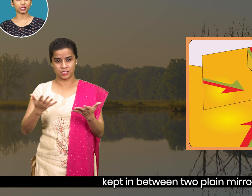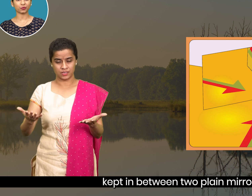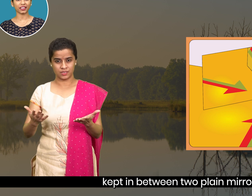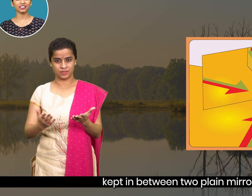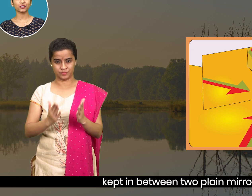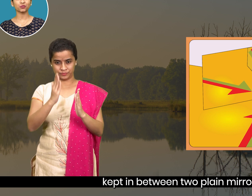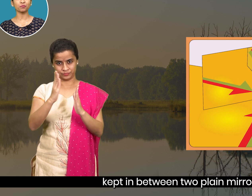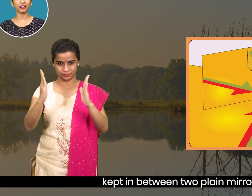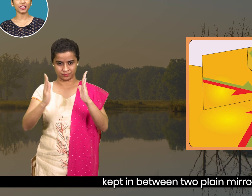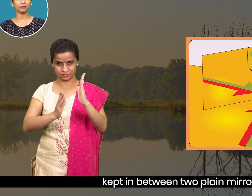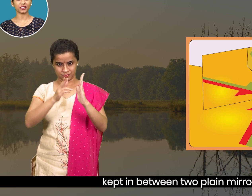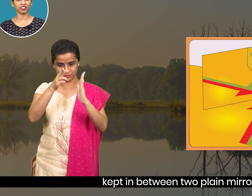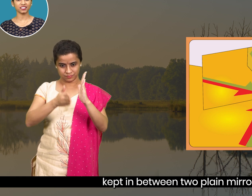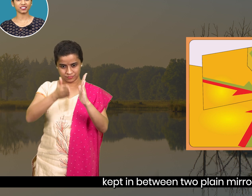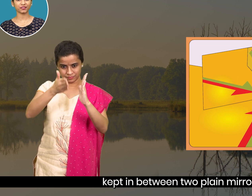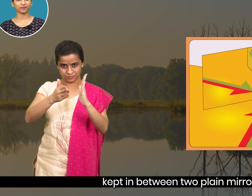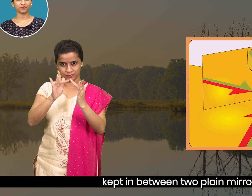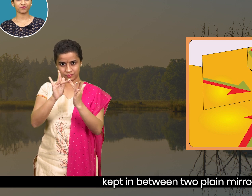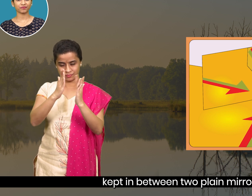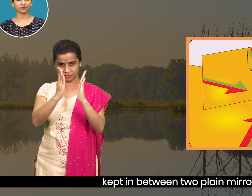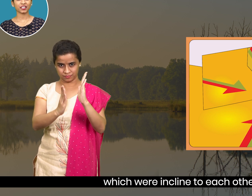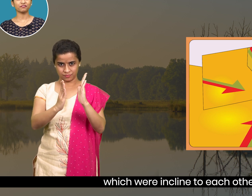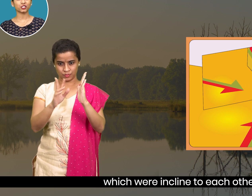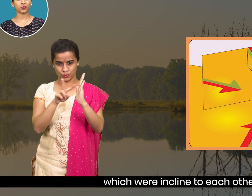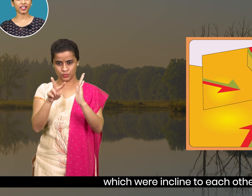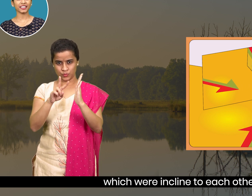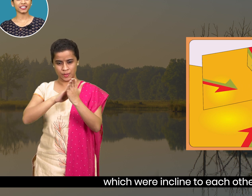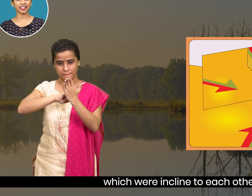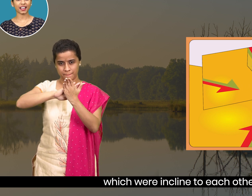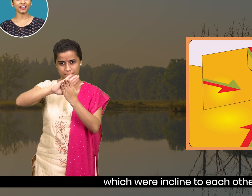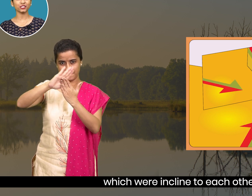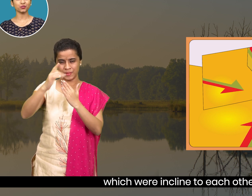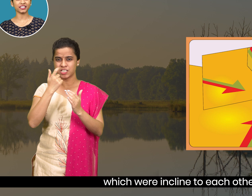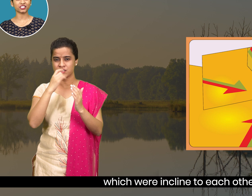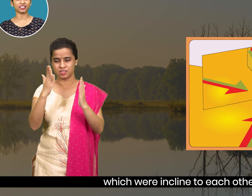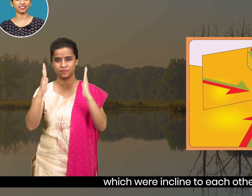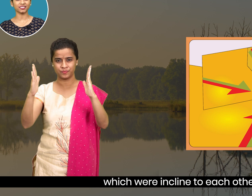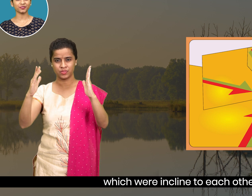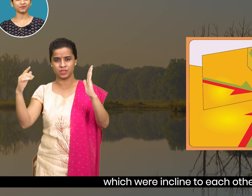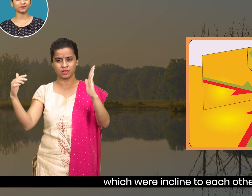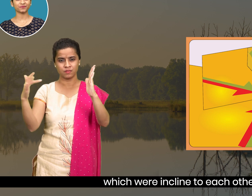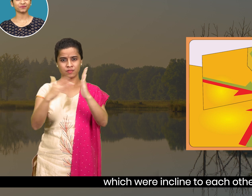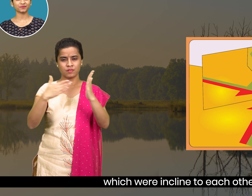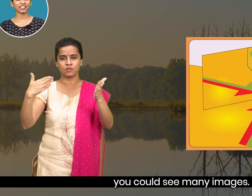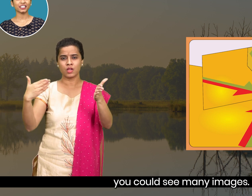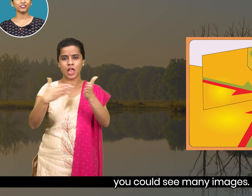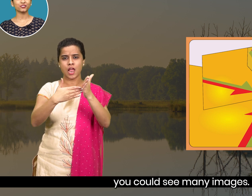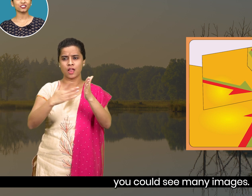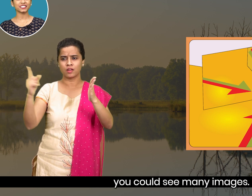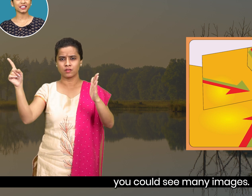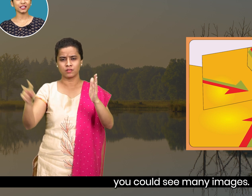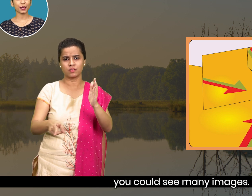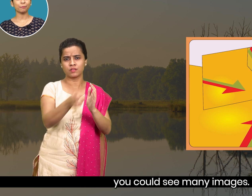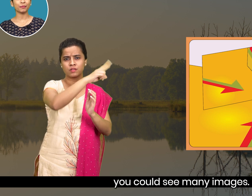in between 2 plane mirrors which were inclined to each other, you